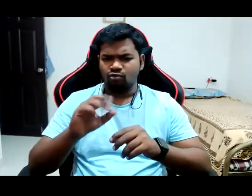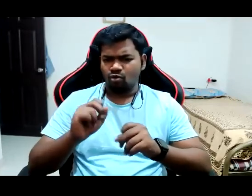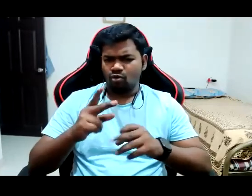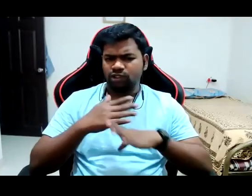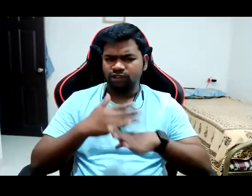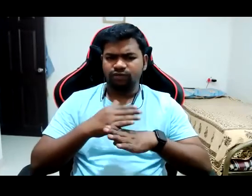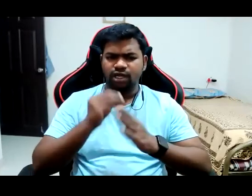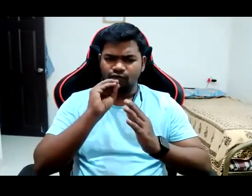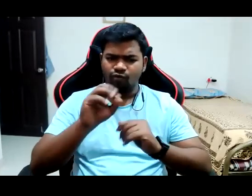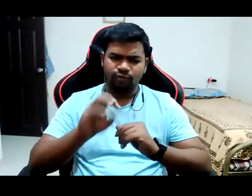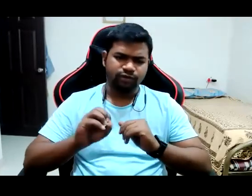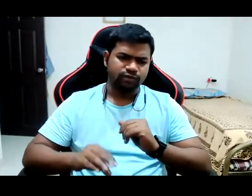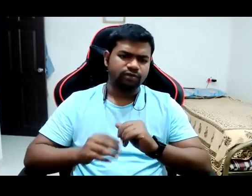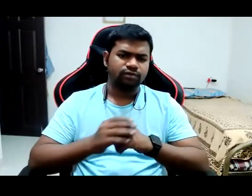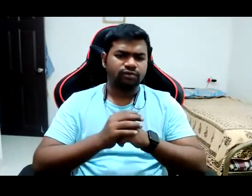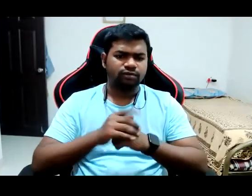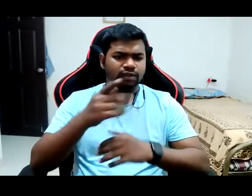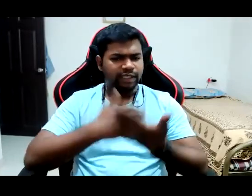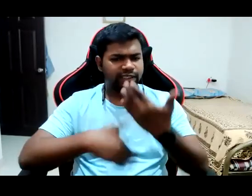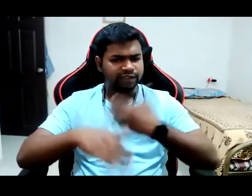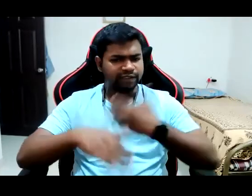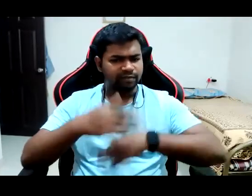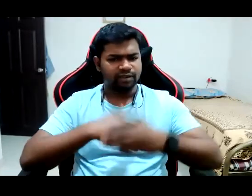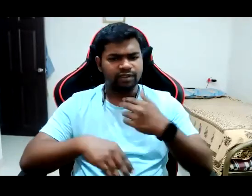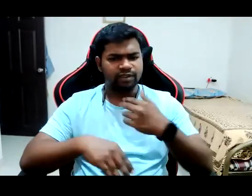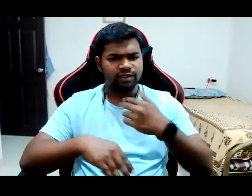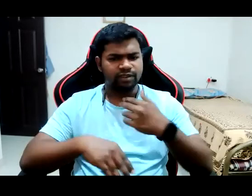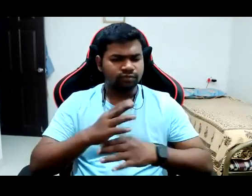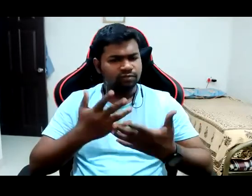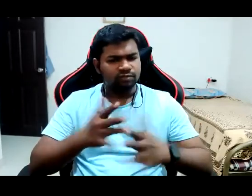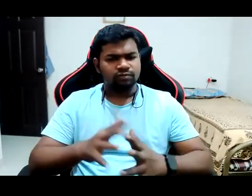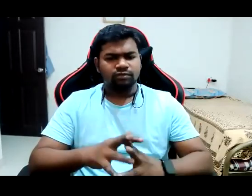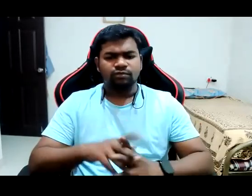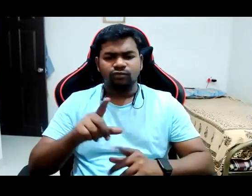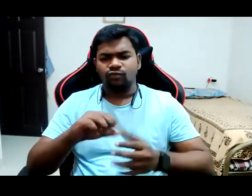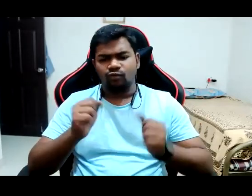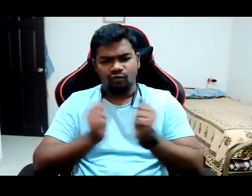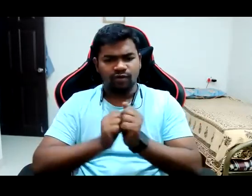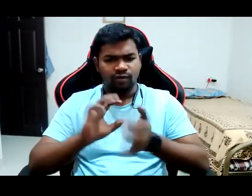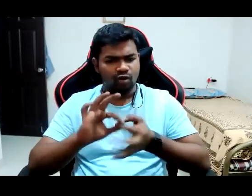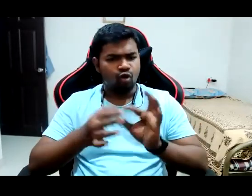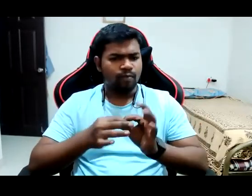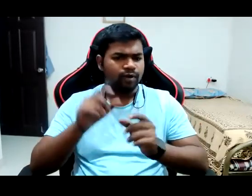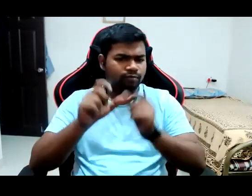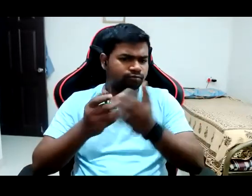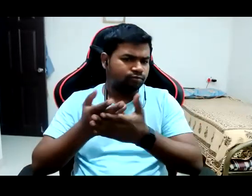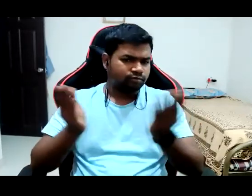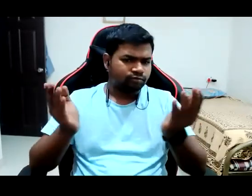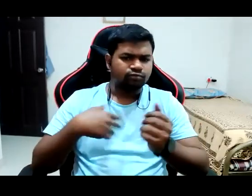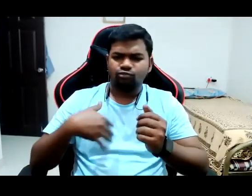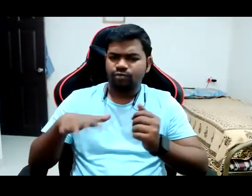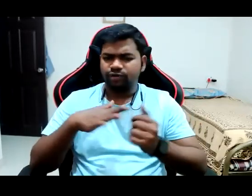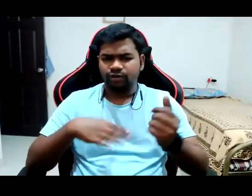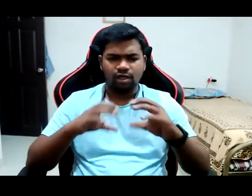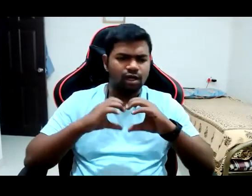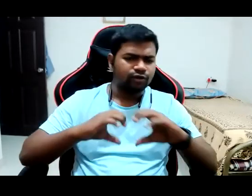your information, including your disability information, with our corporate partners. And we basically continuously